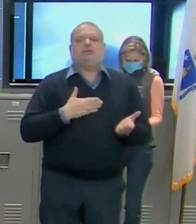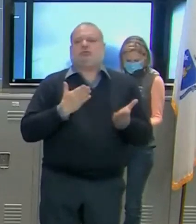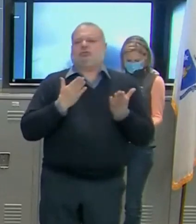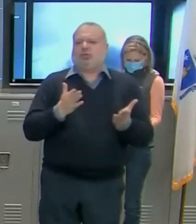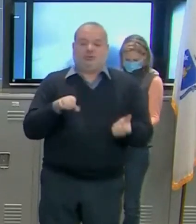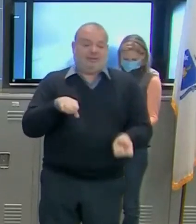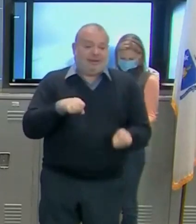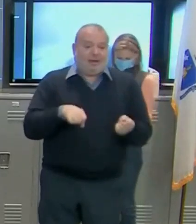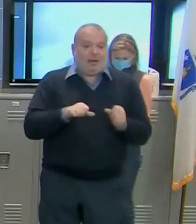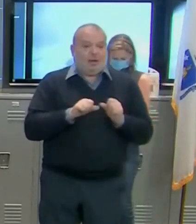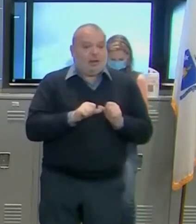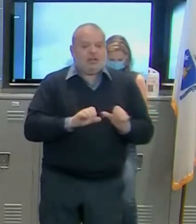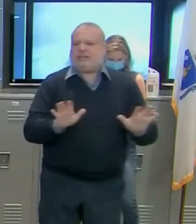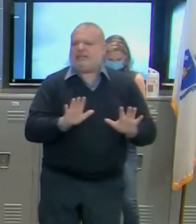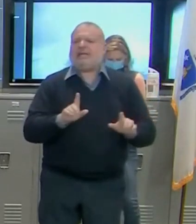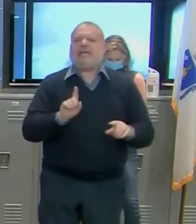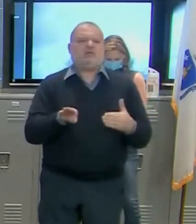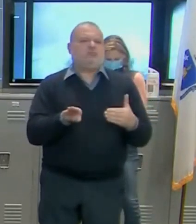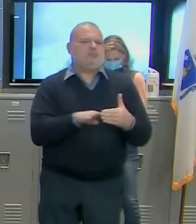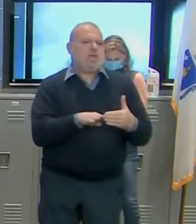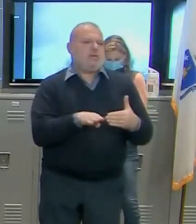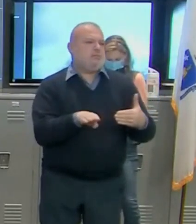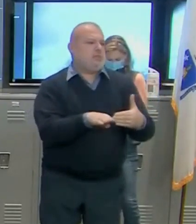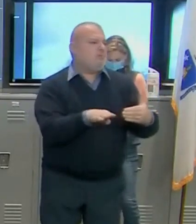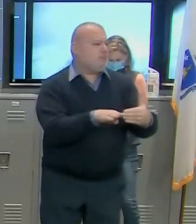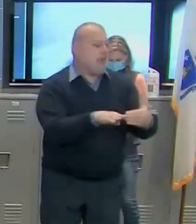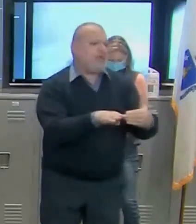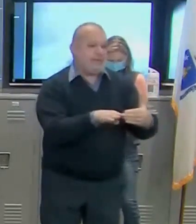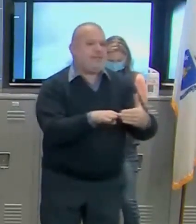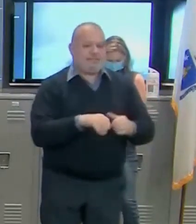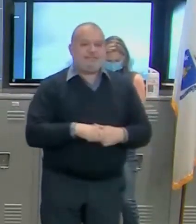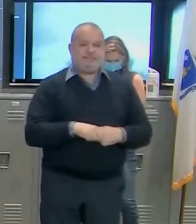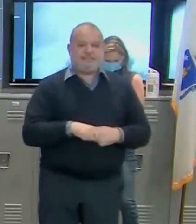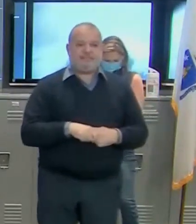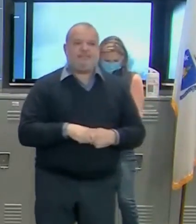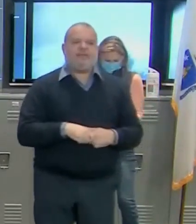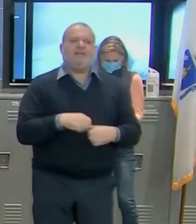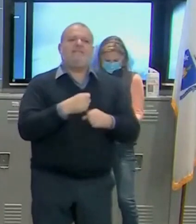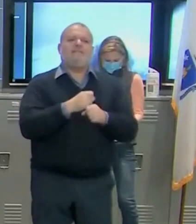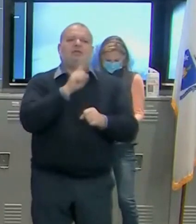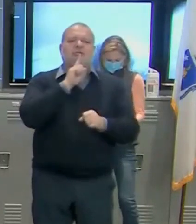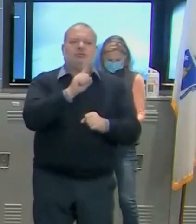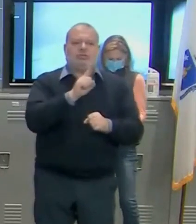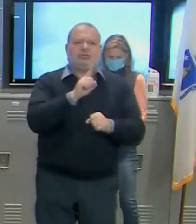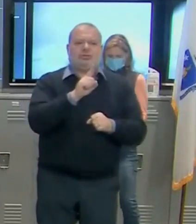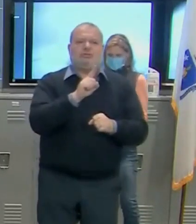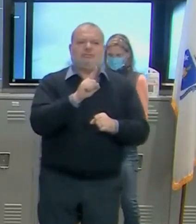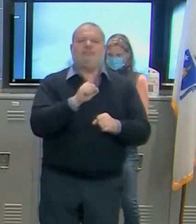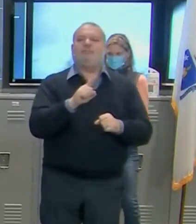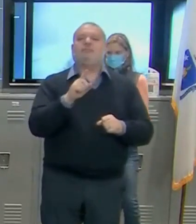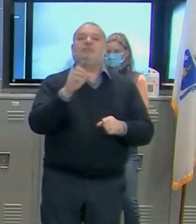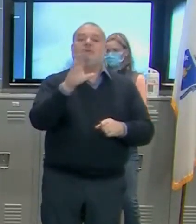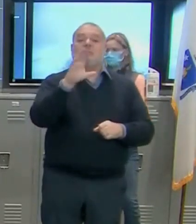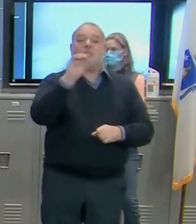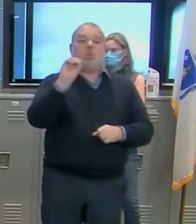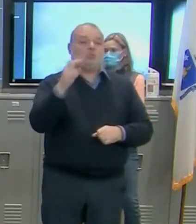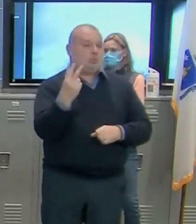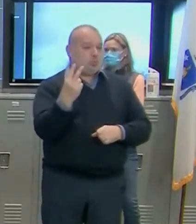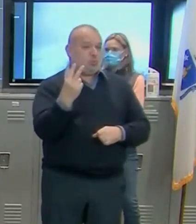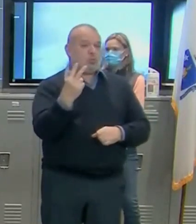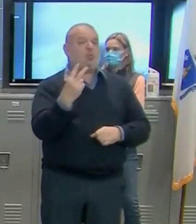and exhaust vents, car tailpipes to prevent carbon monoxide poisoning. And again, thank you all. Continue to stay